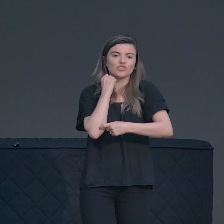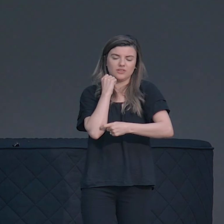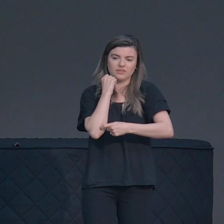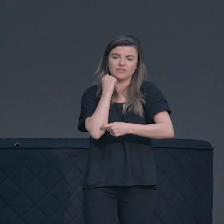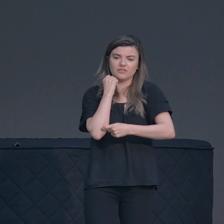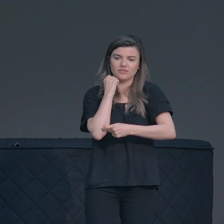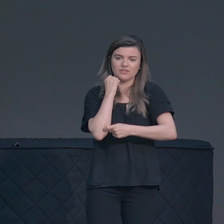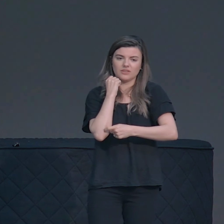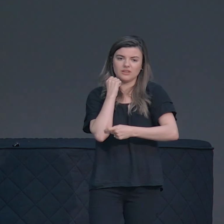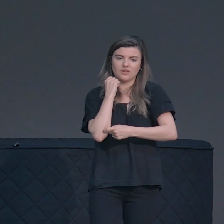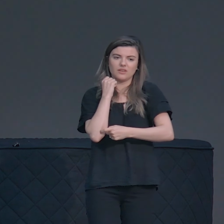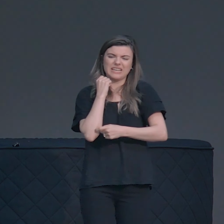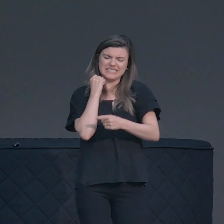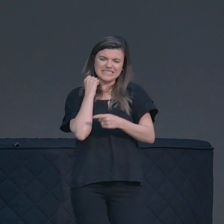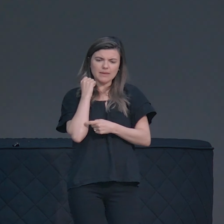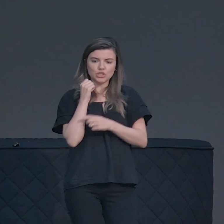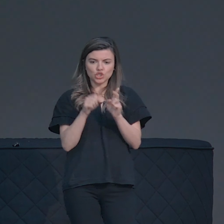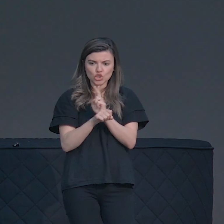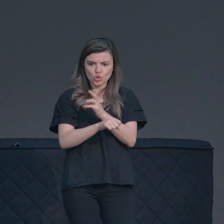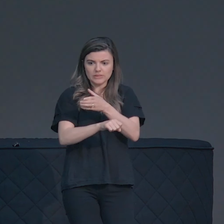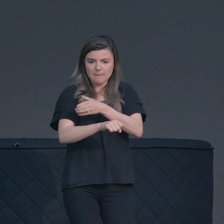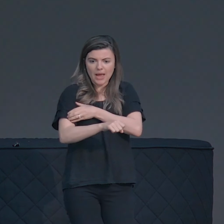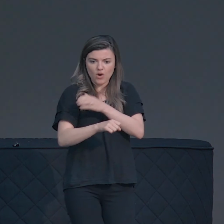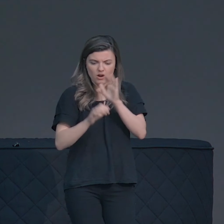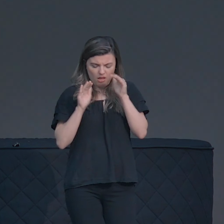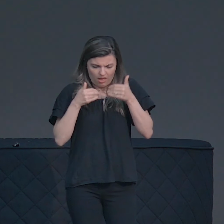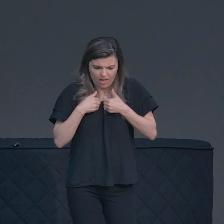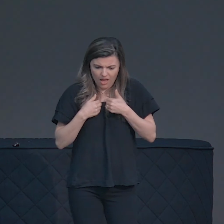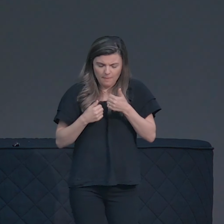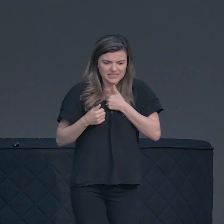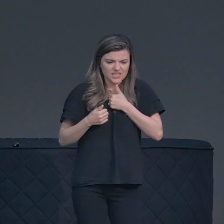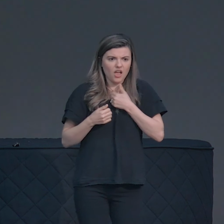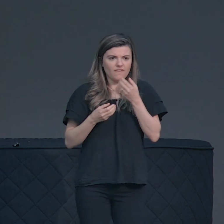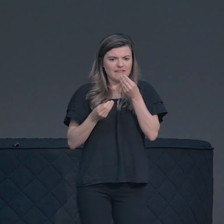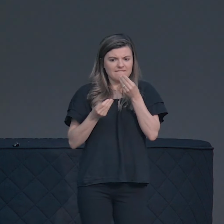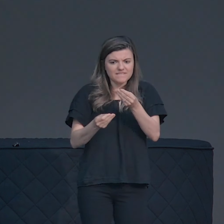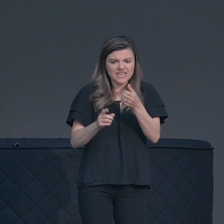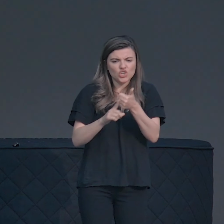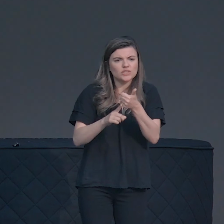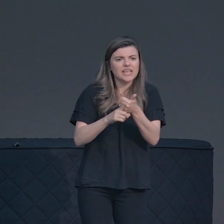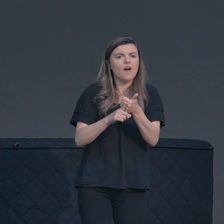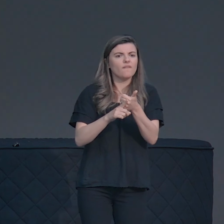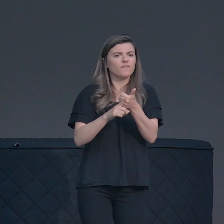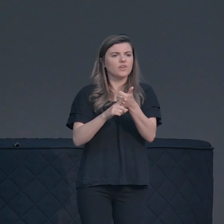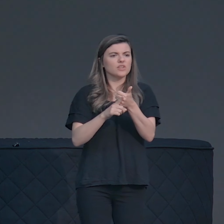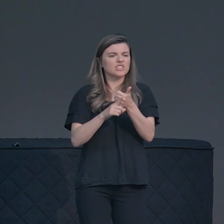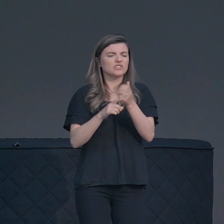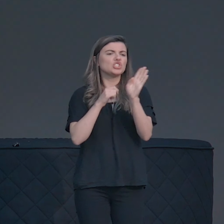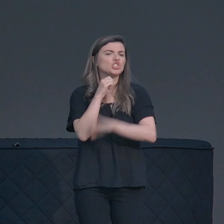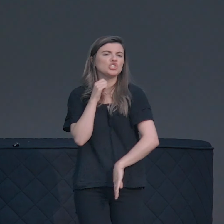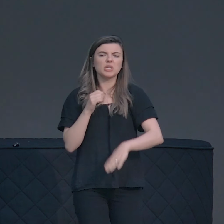He's tempted to use his power for selfishness. Feed yourself. He's offered cheap glory with no suffering.